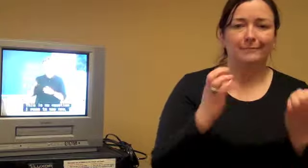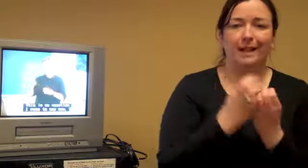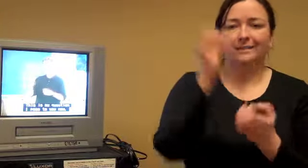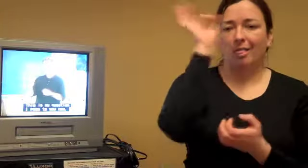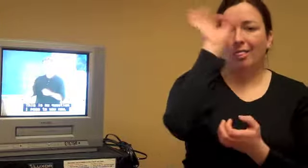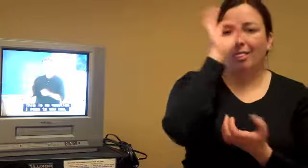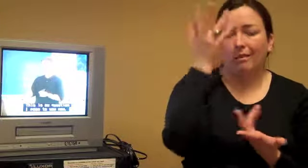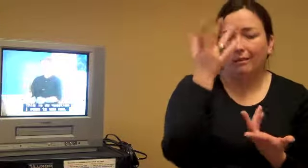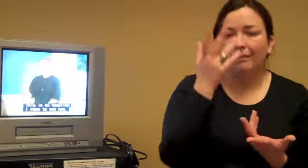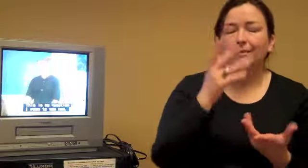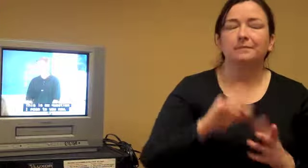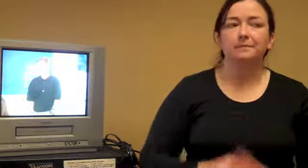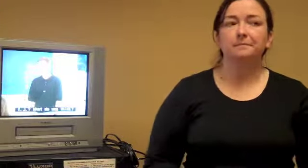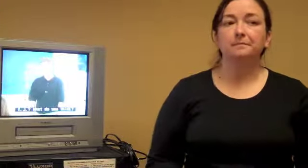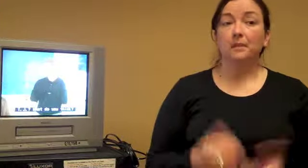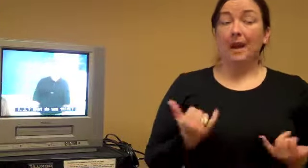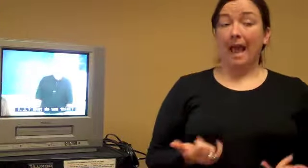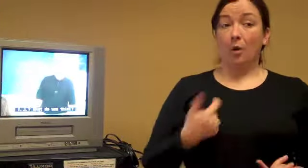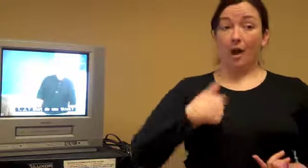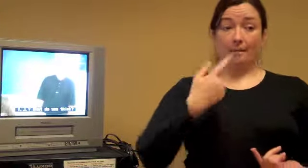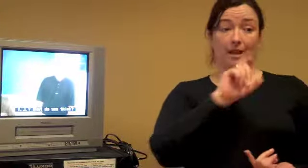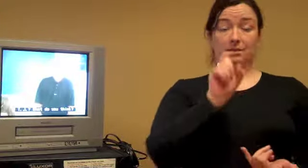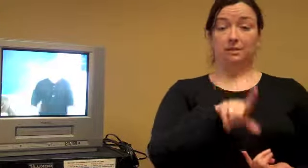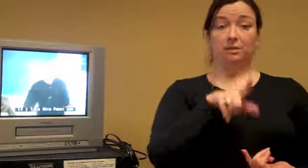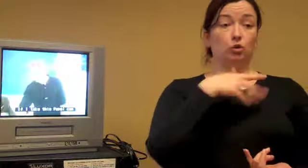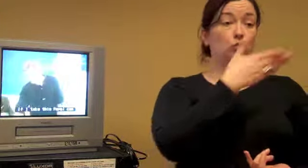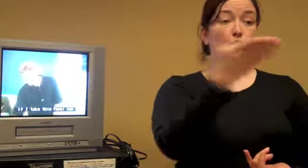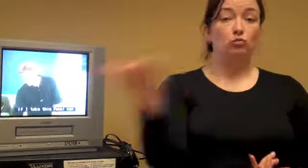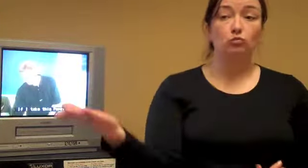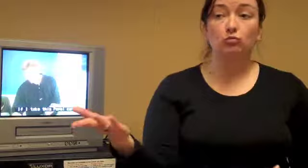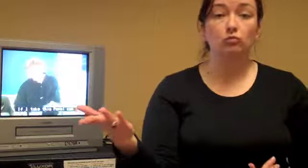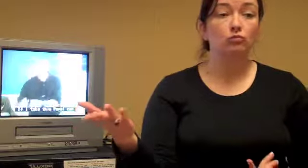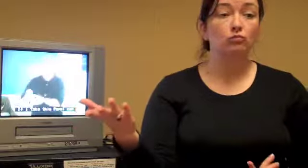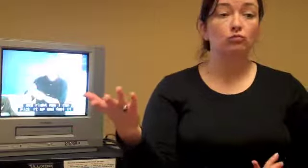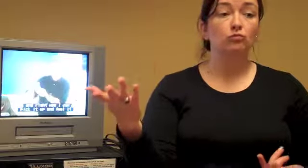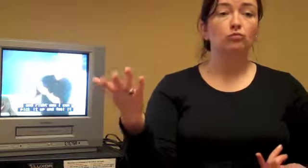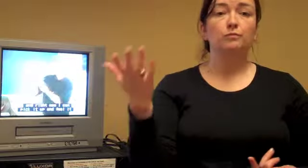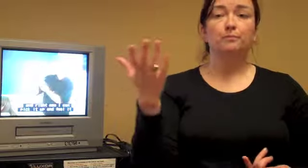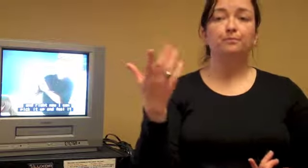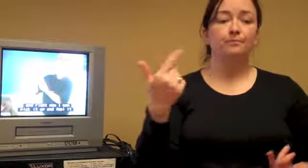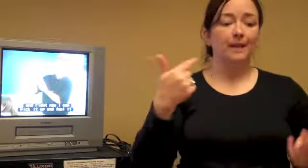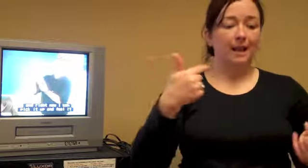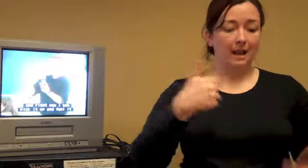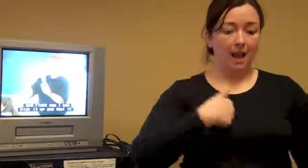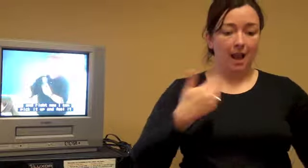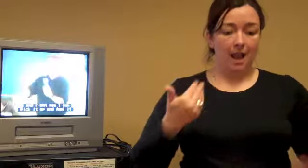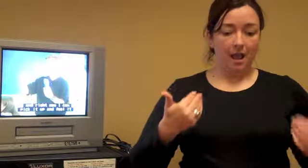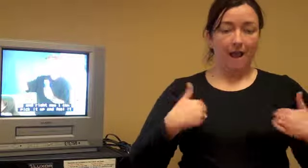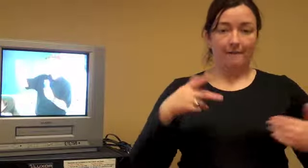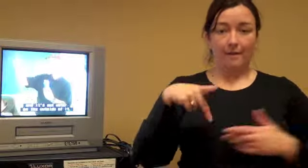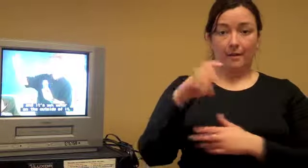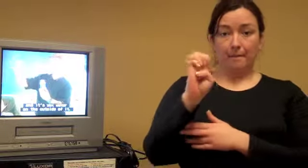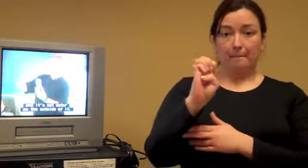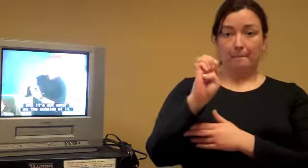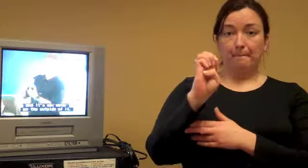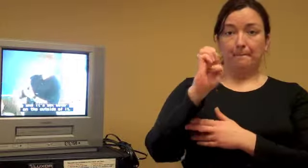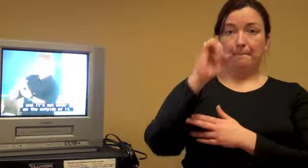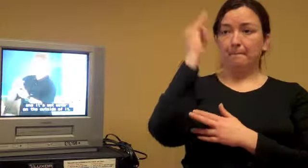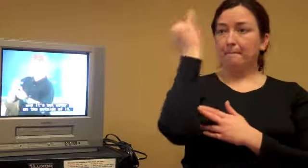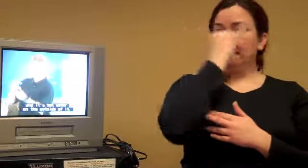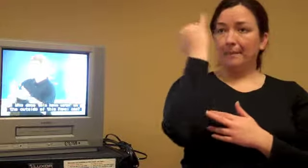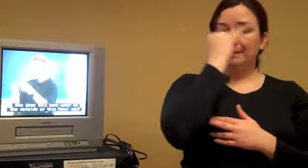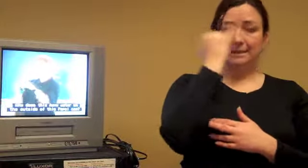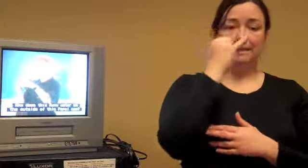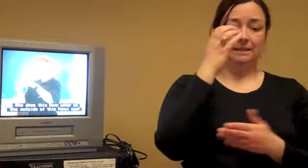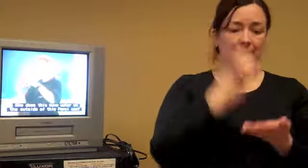This is my question I pose to you now. TJ, what do you think? If I take this Pepsi can, and right now, I can pick it up and feel it, and it's got water on the outside of